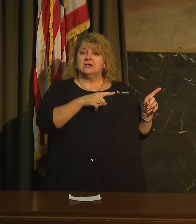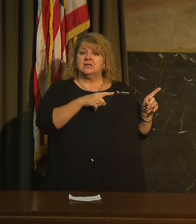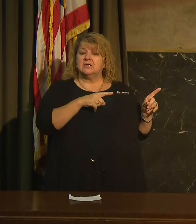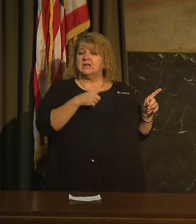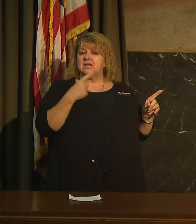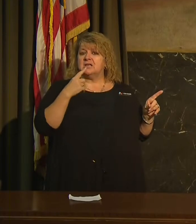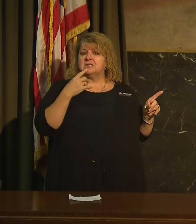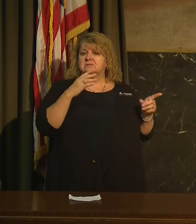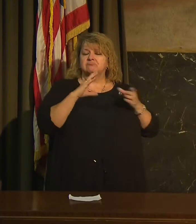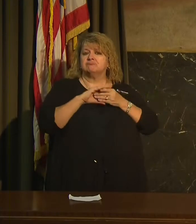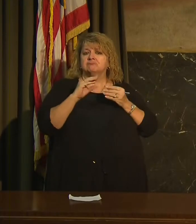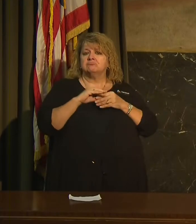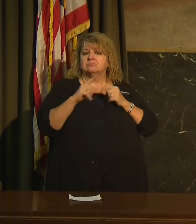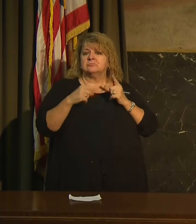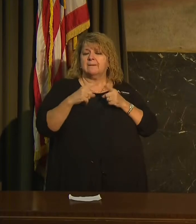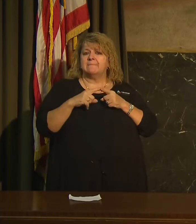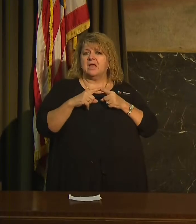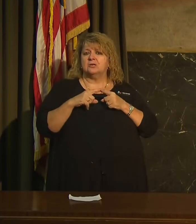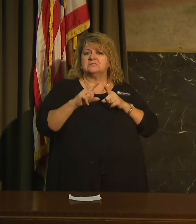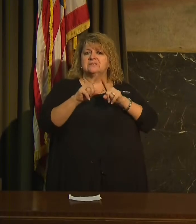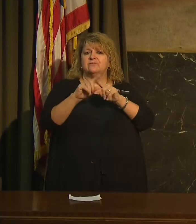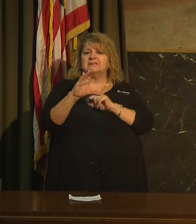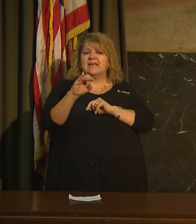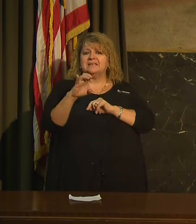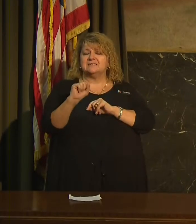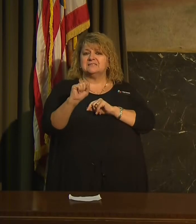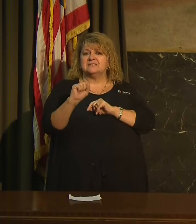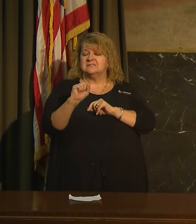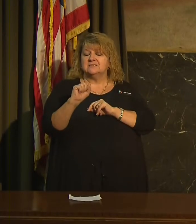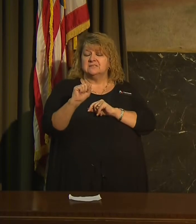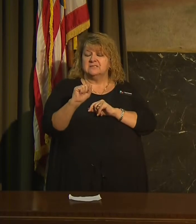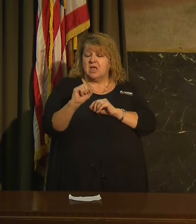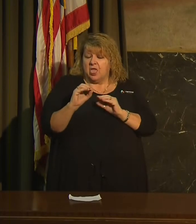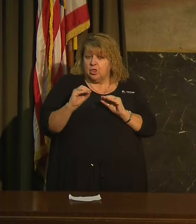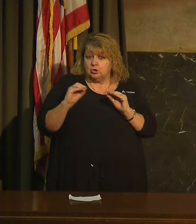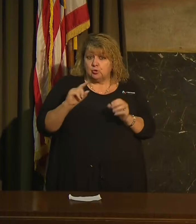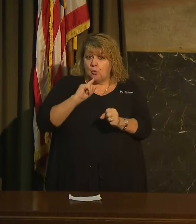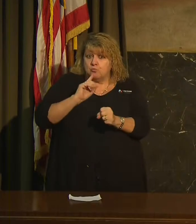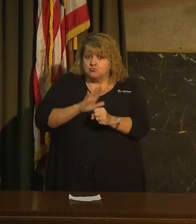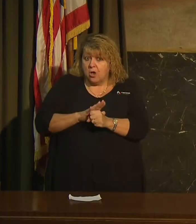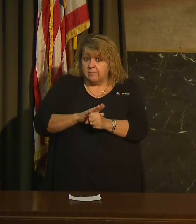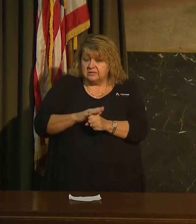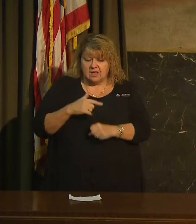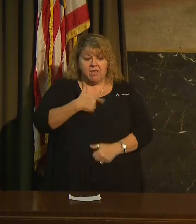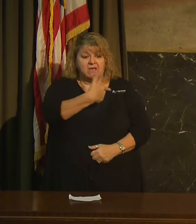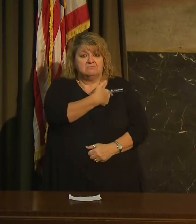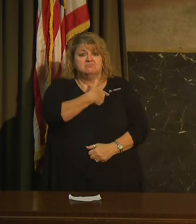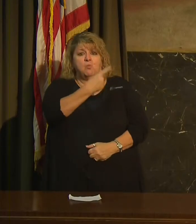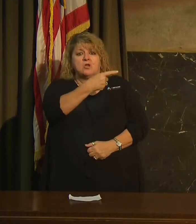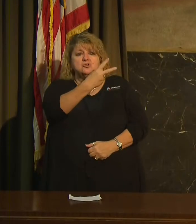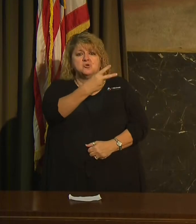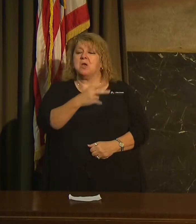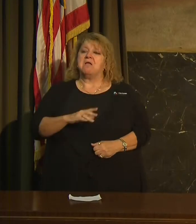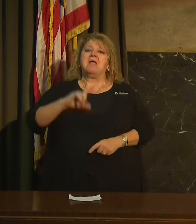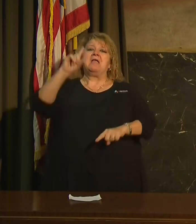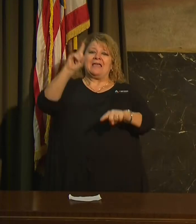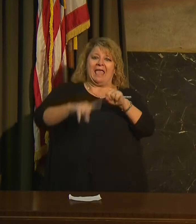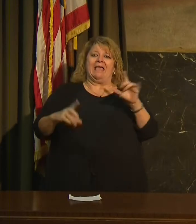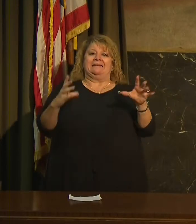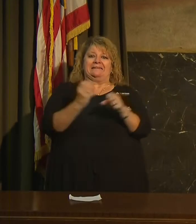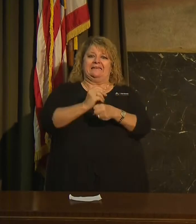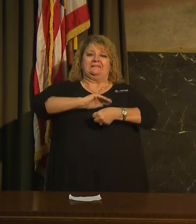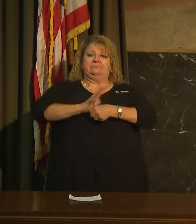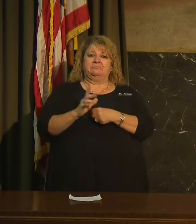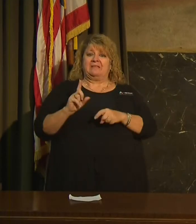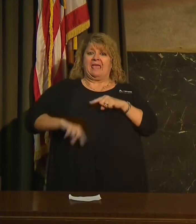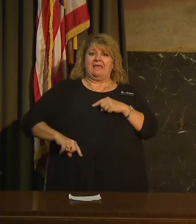time. And there is no guarantee that I or anybody else fully vaccinated won't contract the disease or become